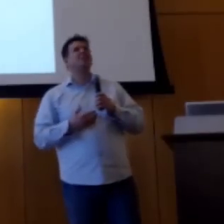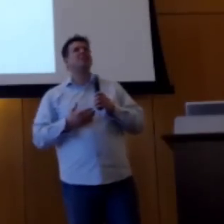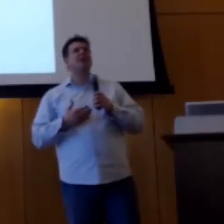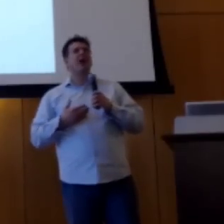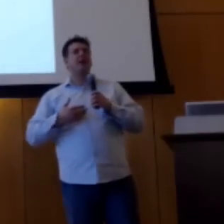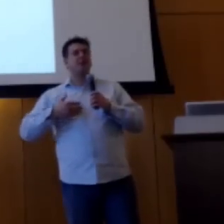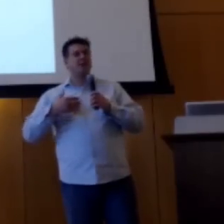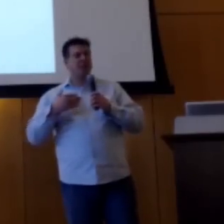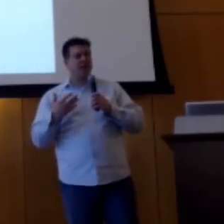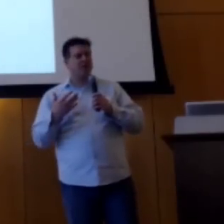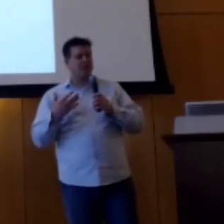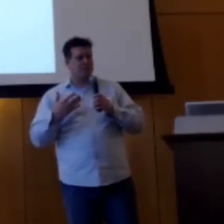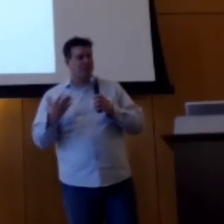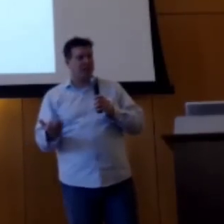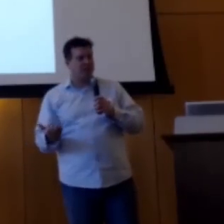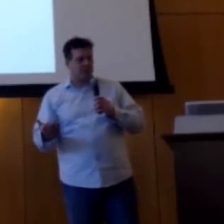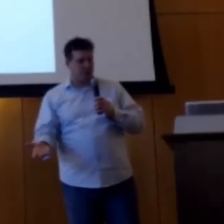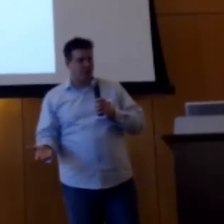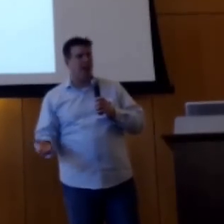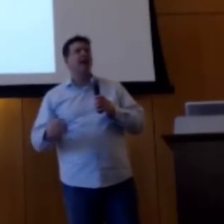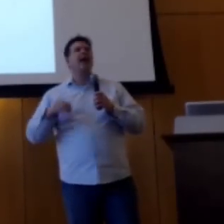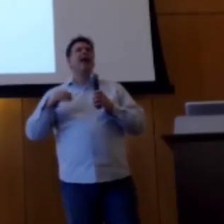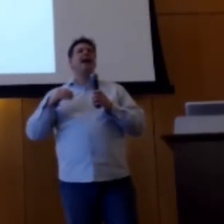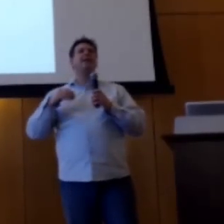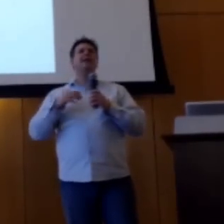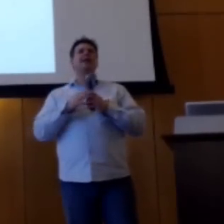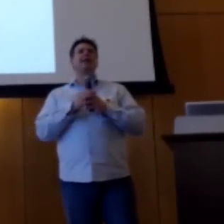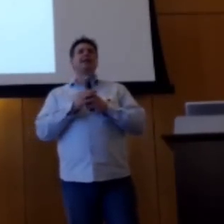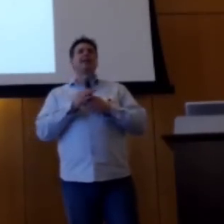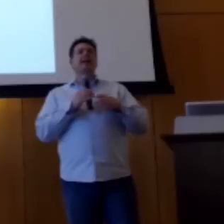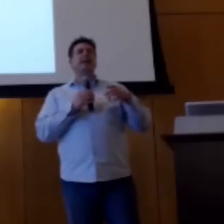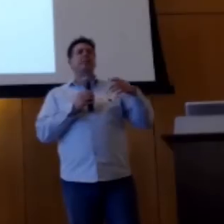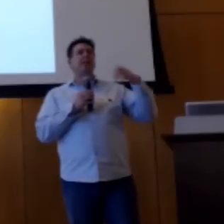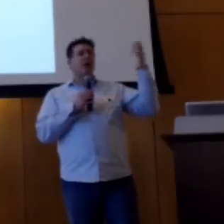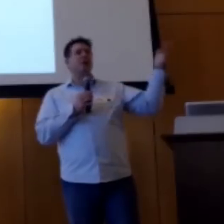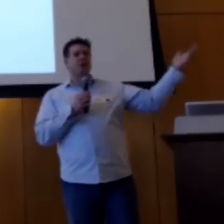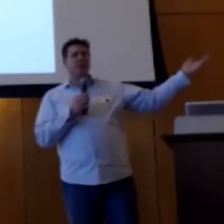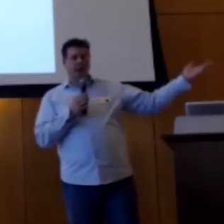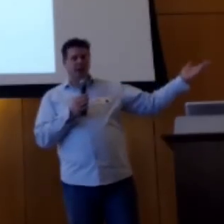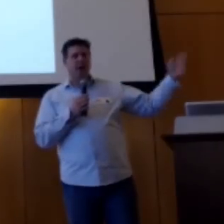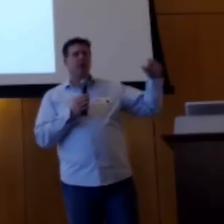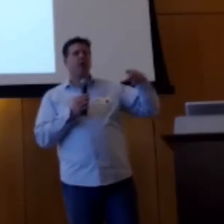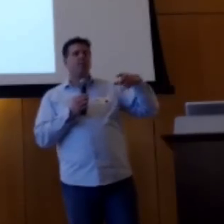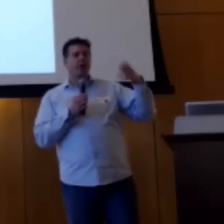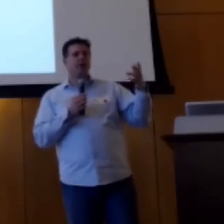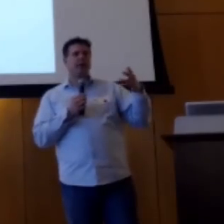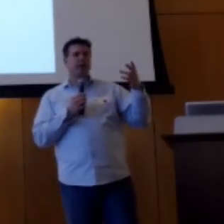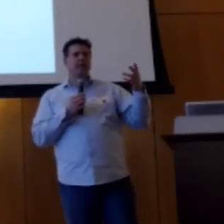actually made the publication occur, and in honor of the man, although apparently he